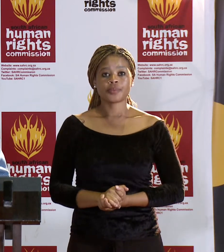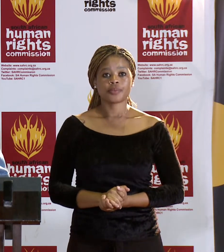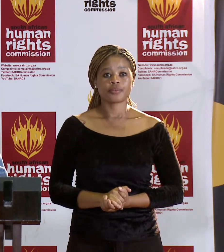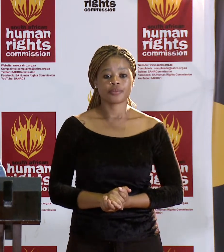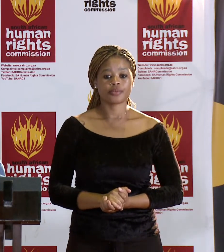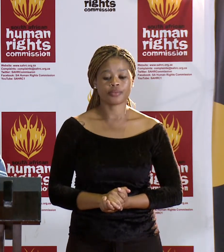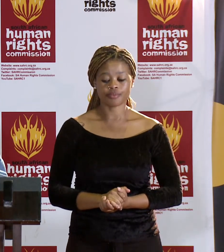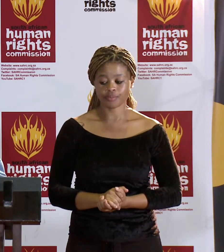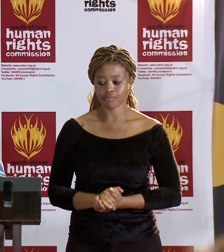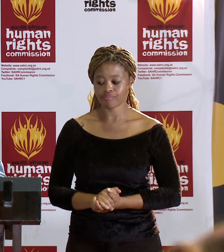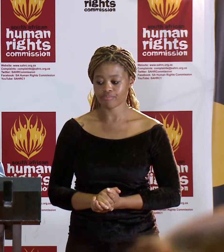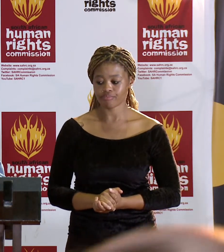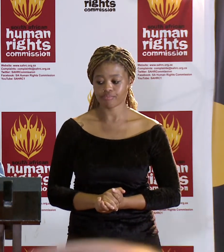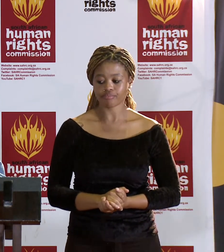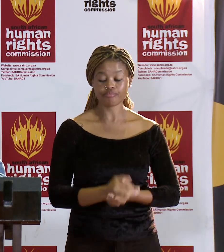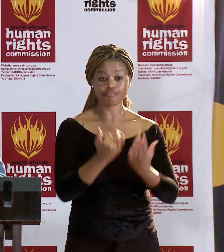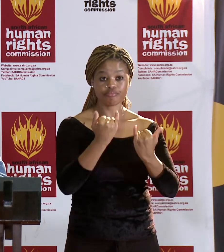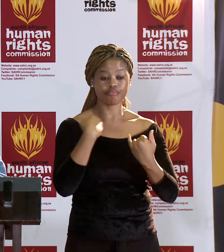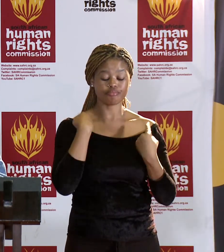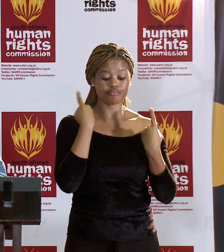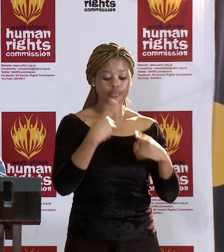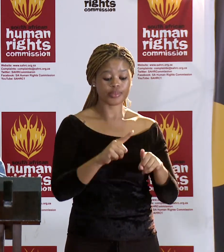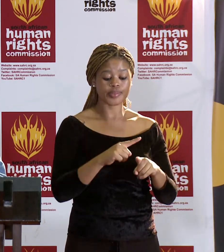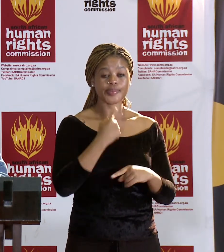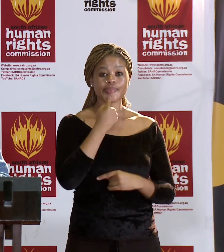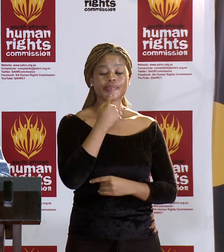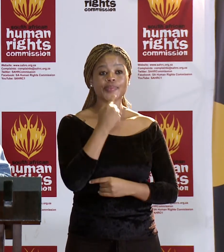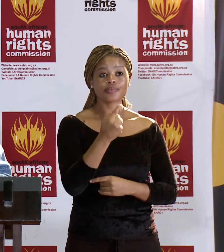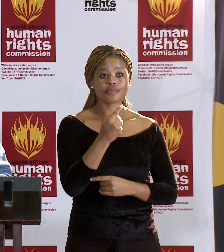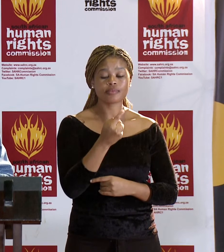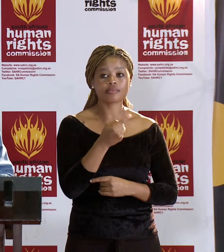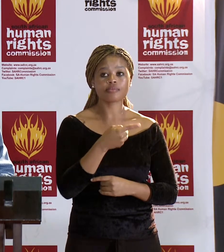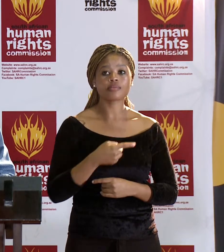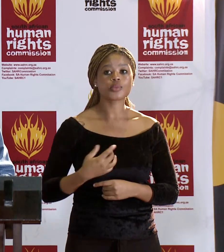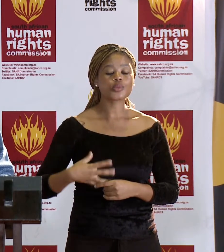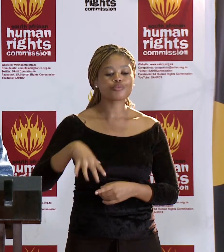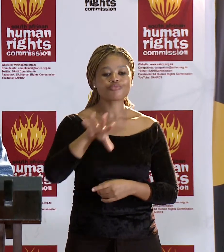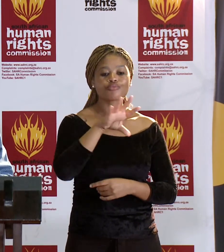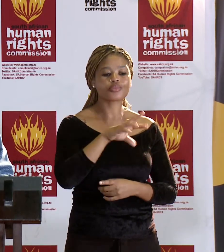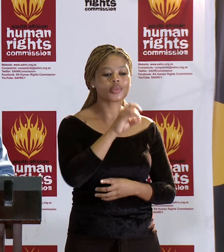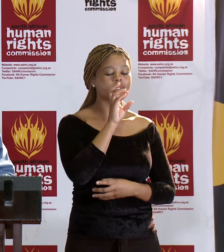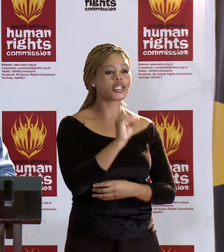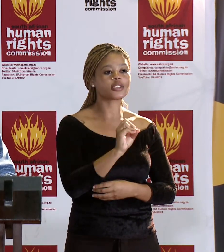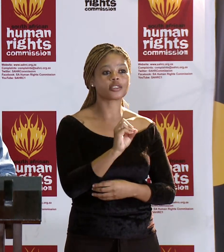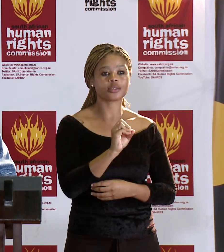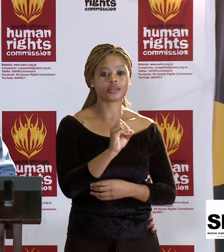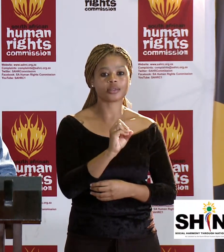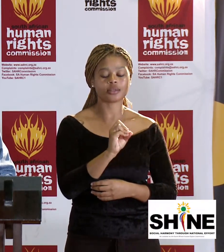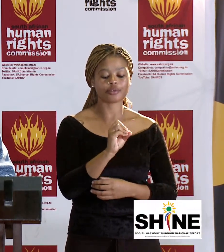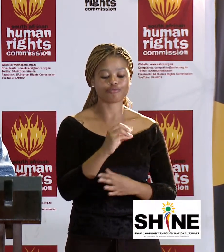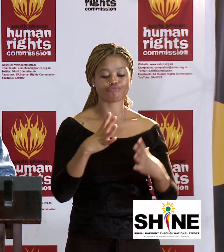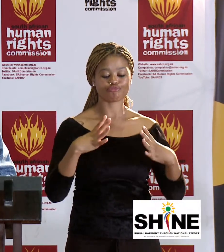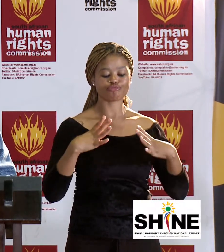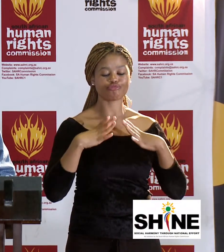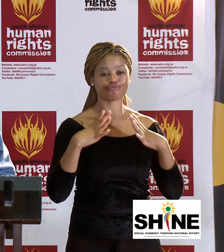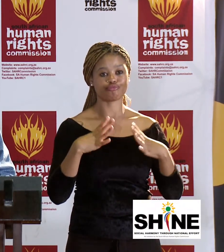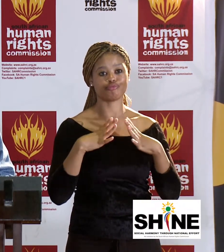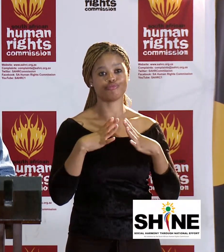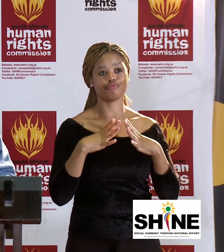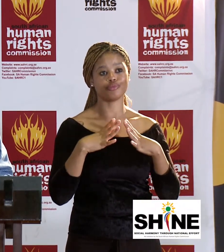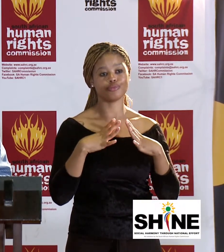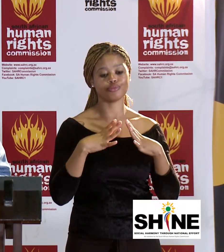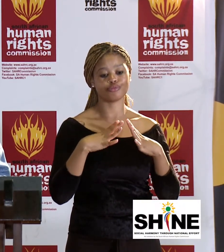So I'm here today to say that you all have a rich